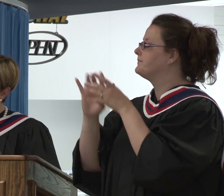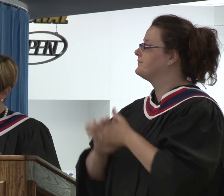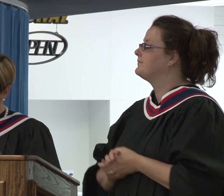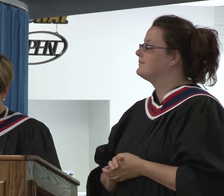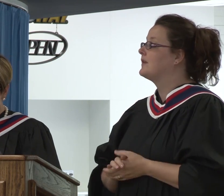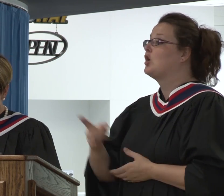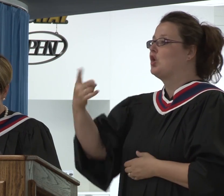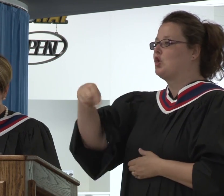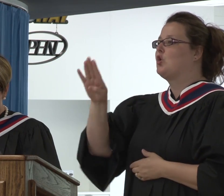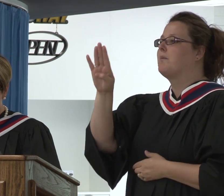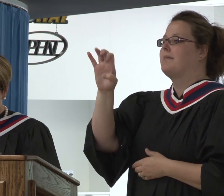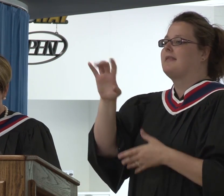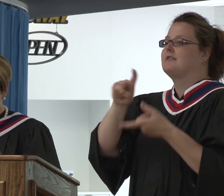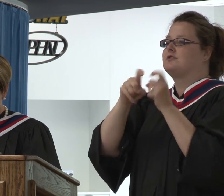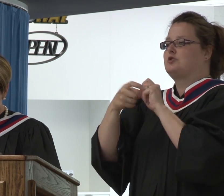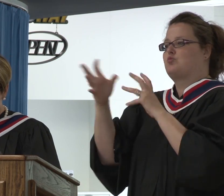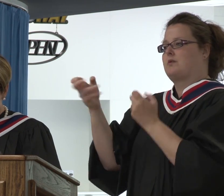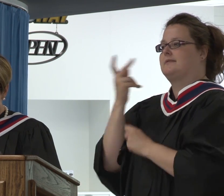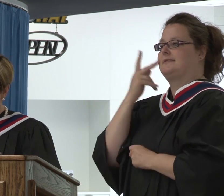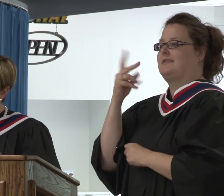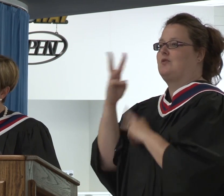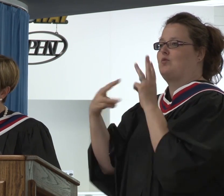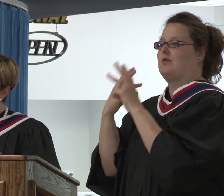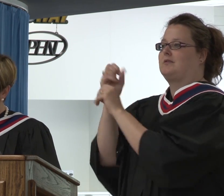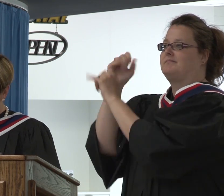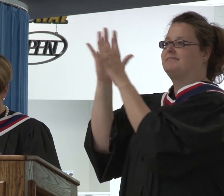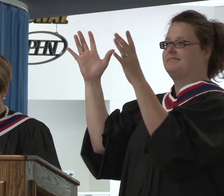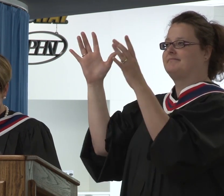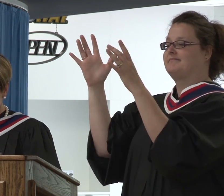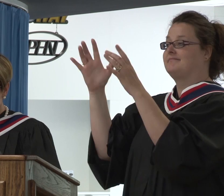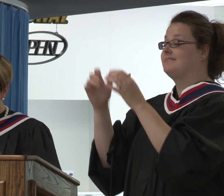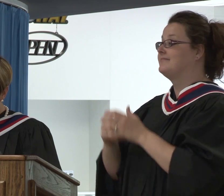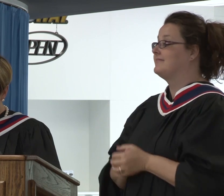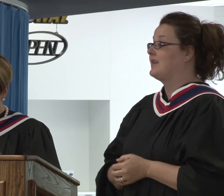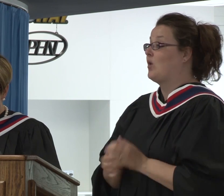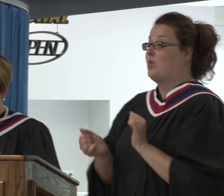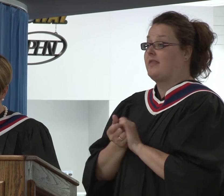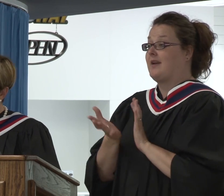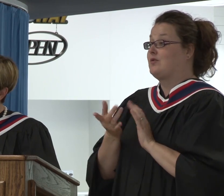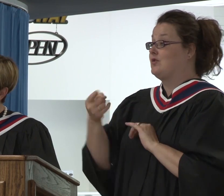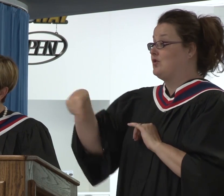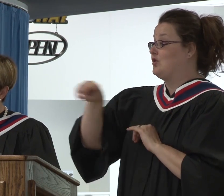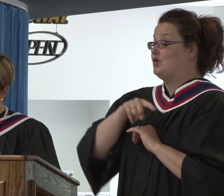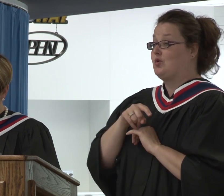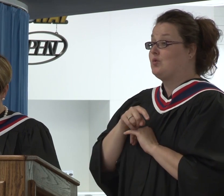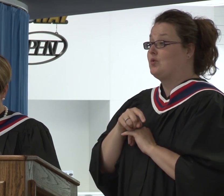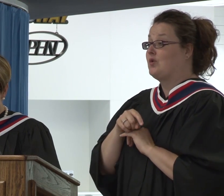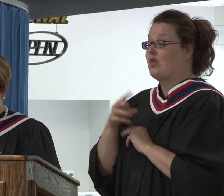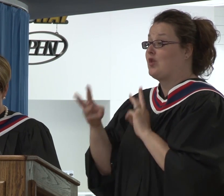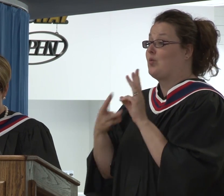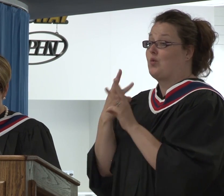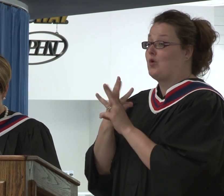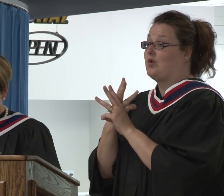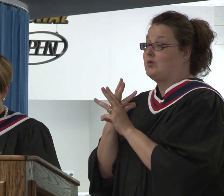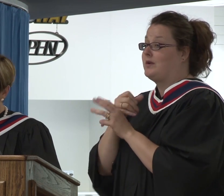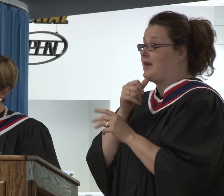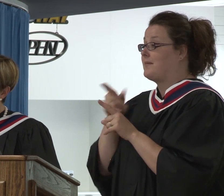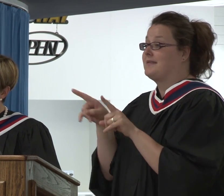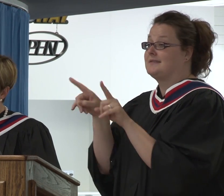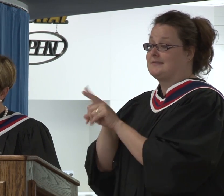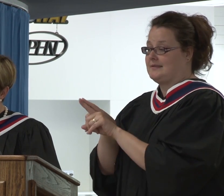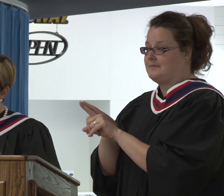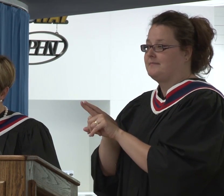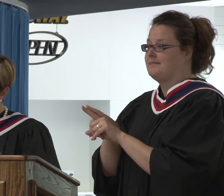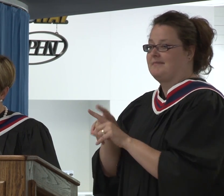"Be the change you want to see in the world. Without you, each of you, the world would not be the same. And